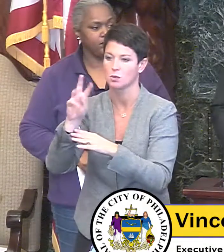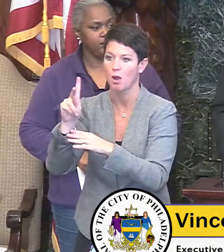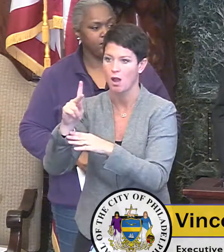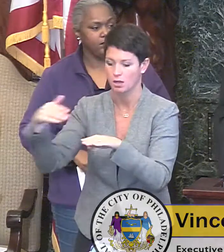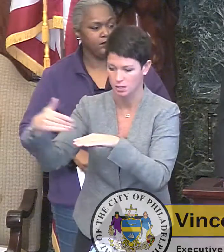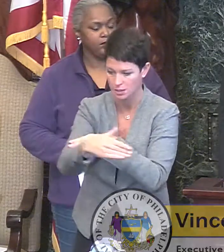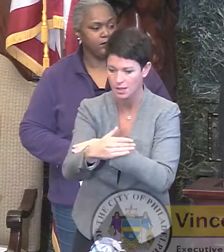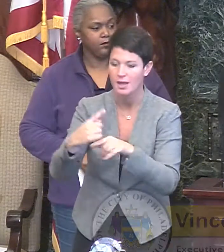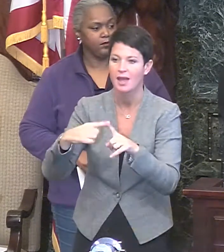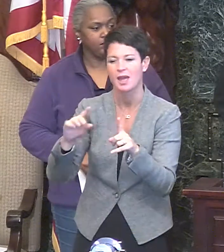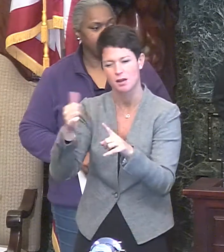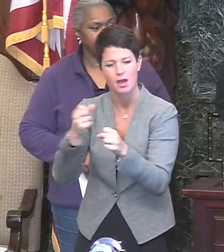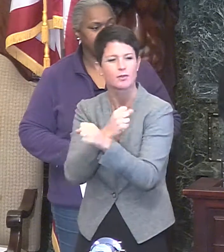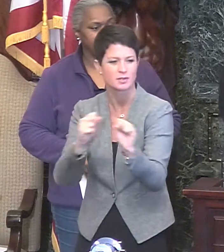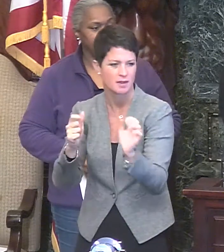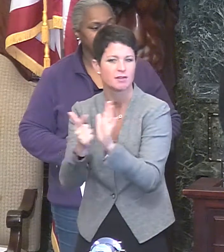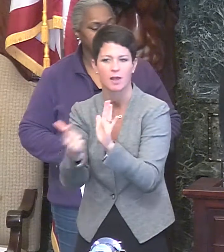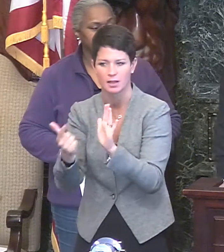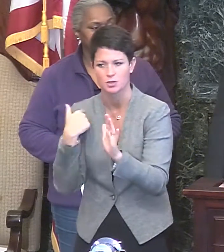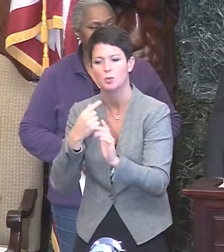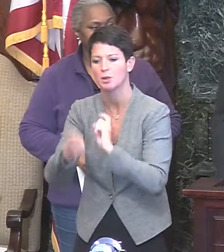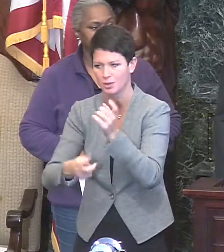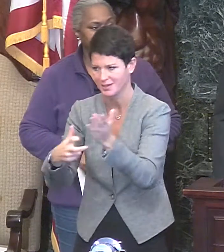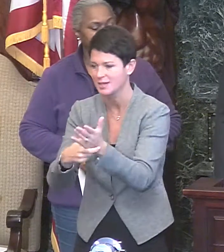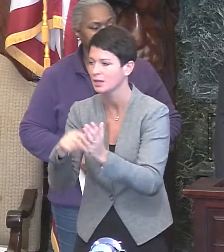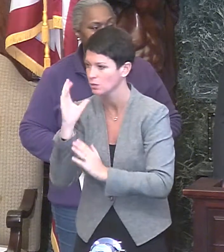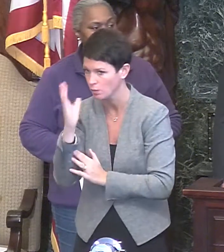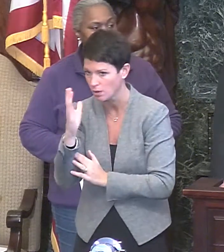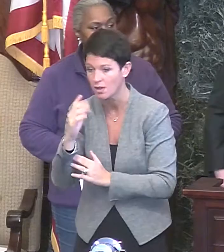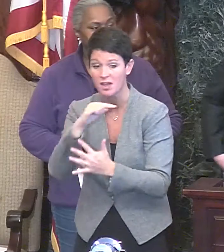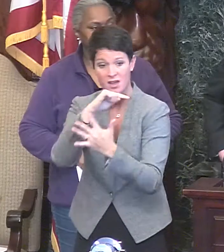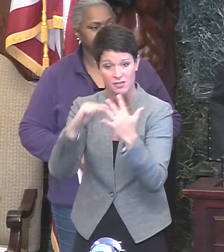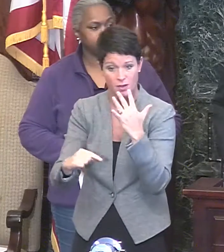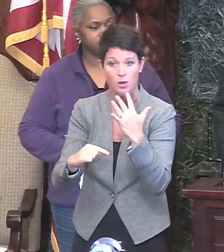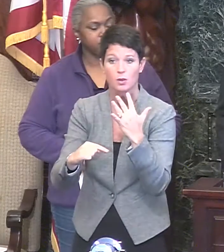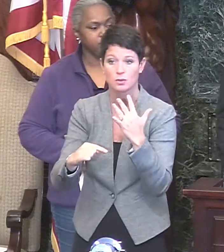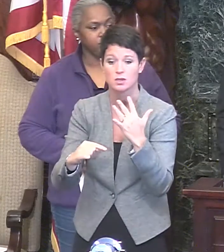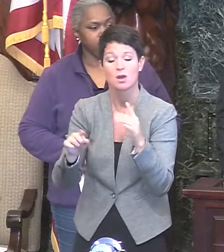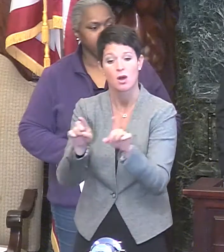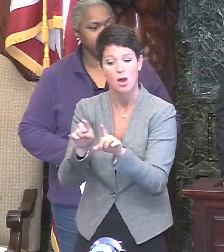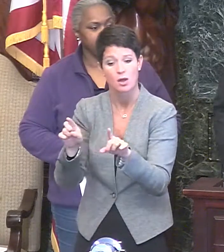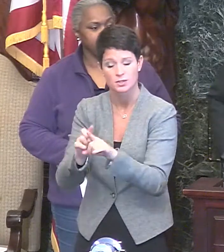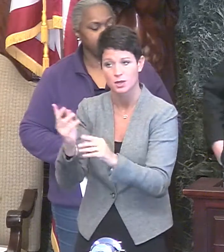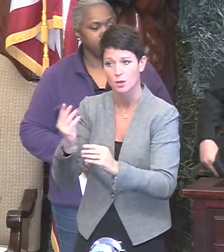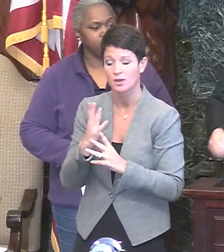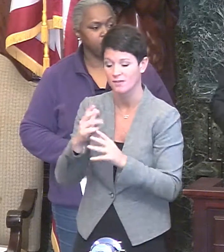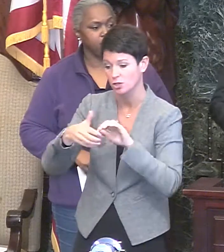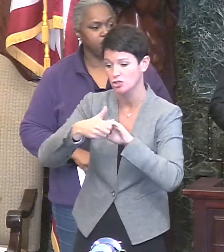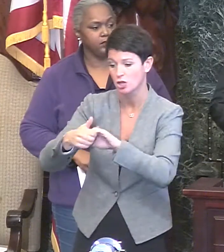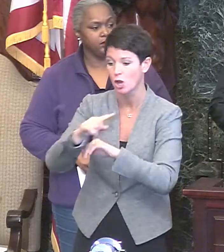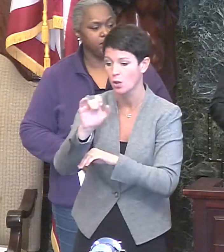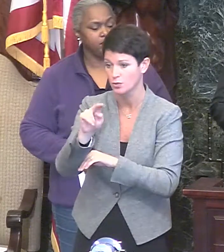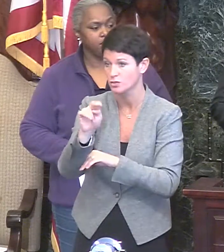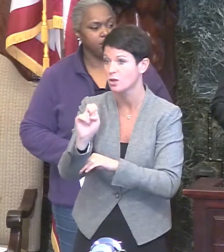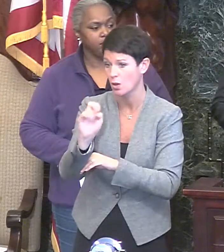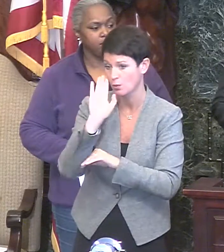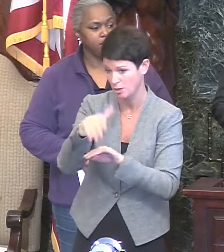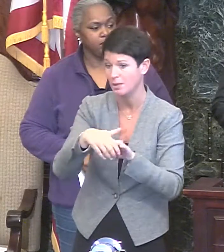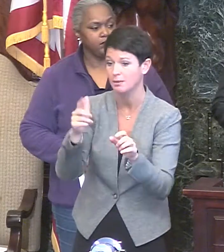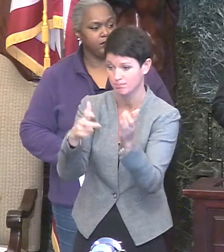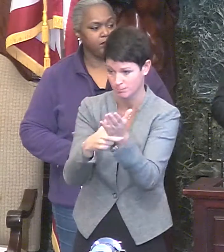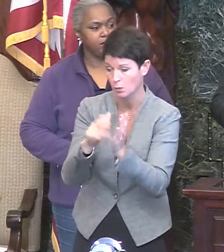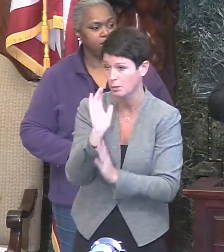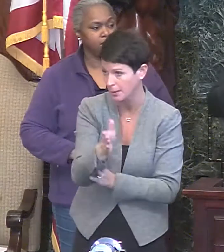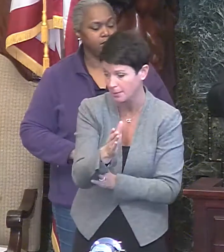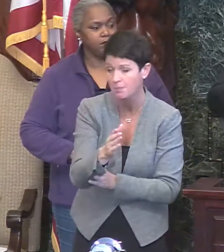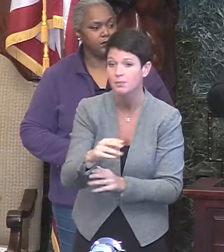safety violations. These type of infractions are also subject to tow if they are in a tow zone. The parking